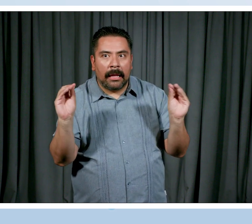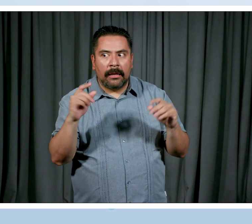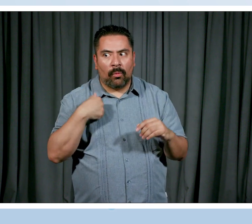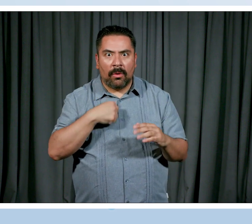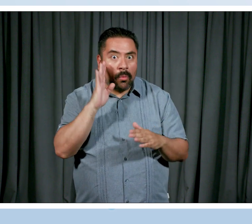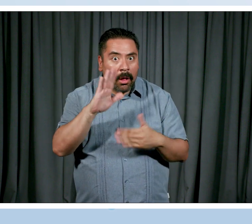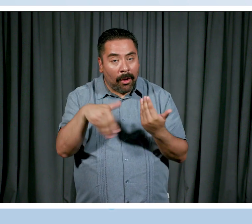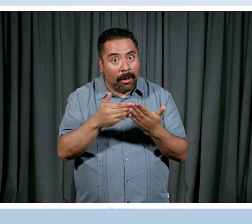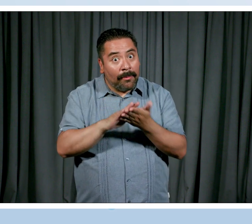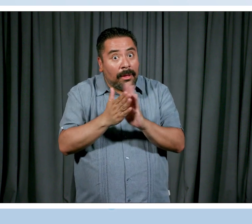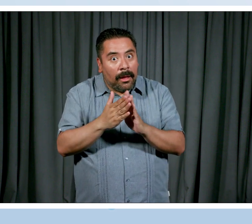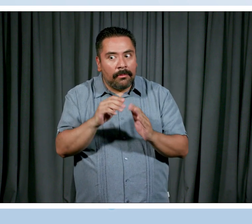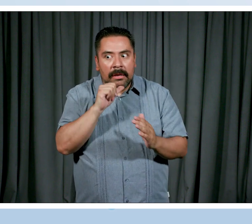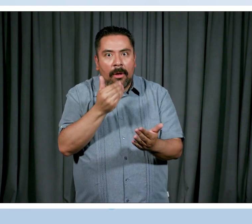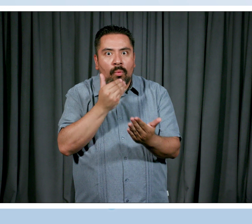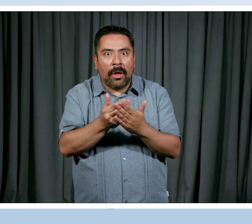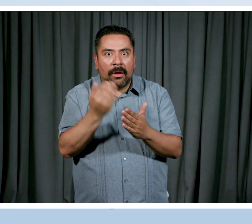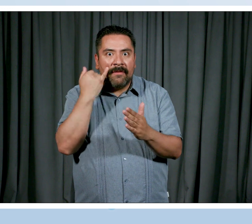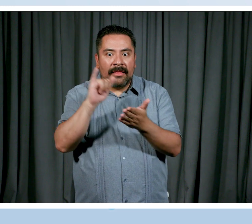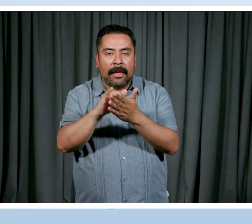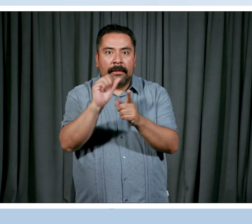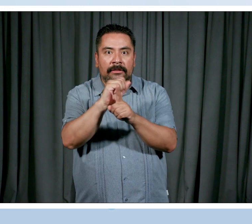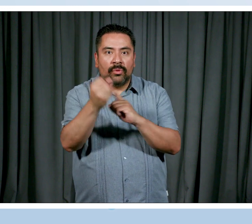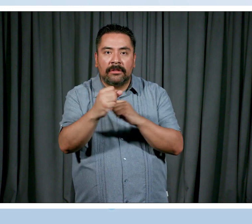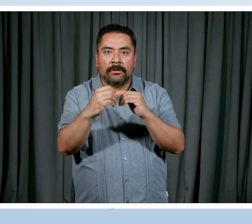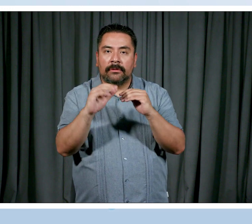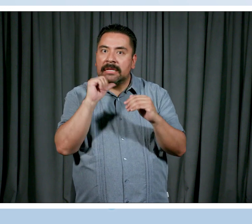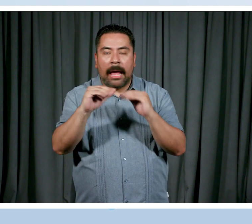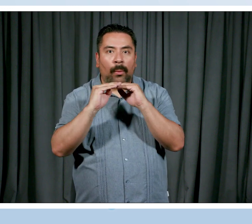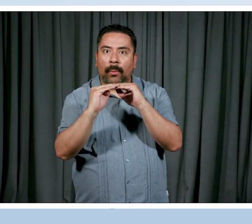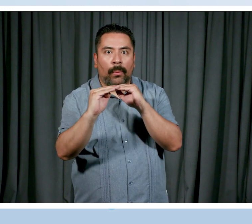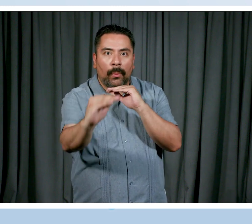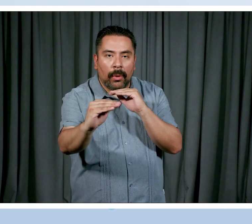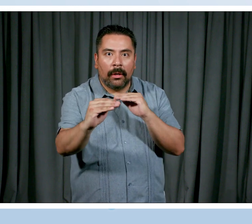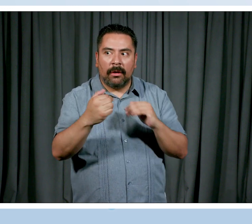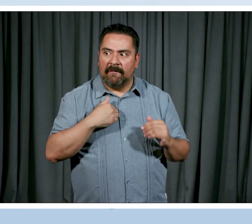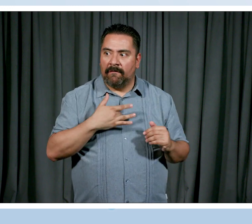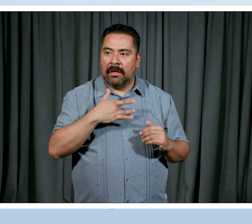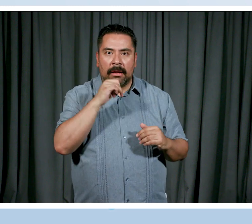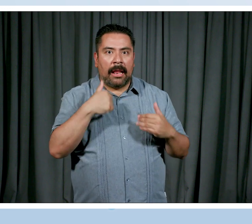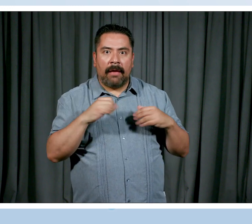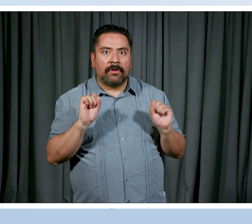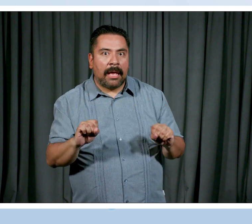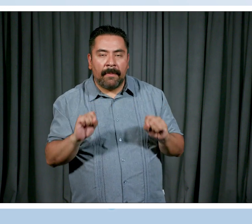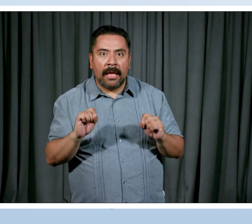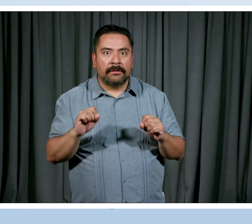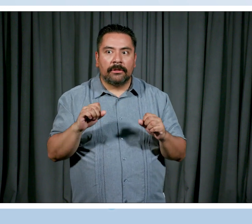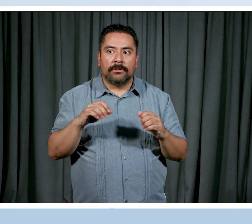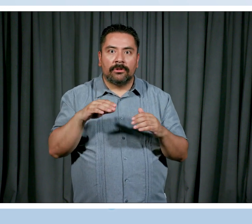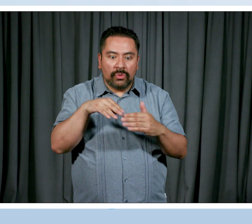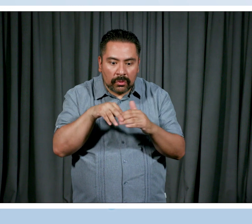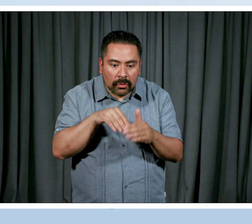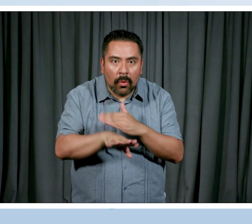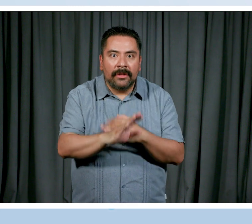unwell in a situation where we have that level of unsteadiness and we don't feel like we have the capacity to go into